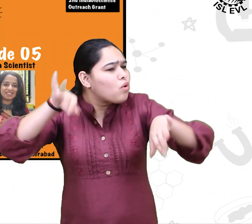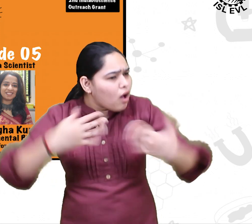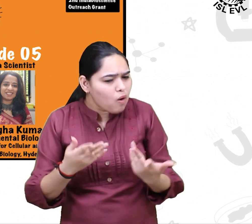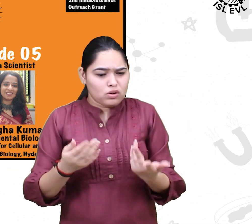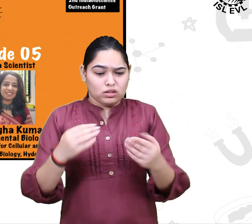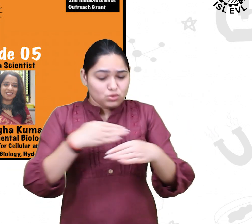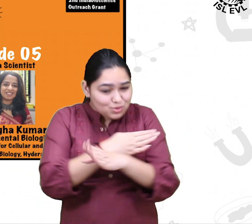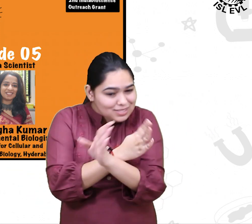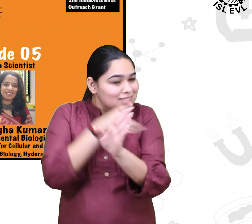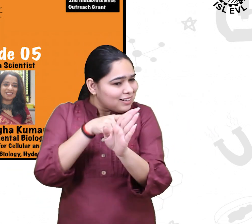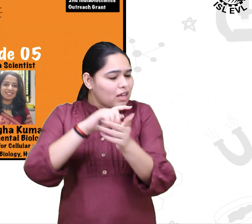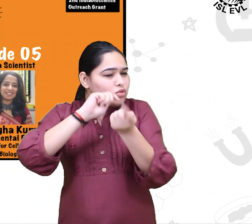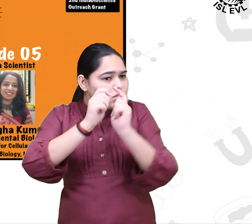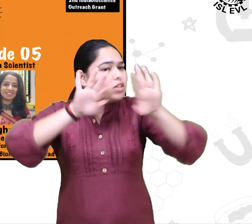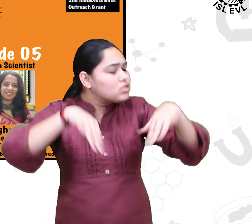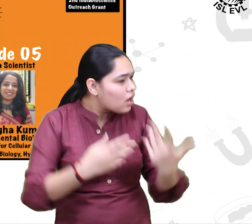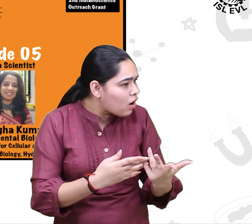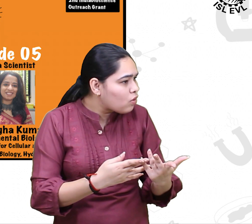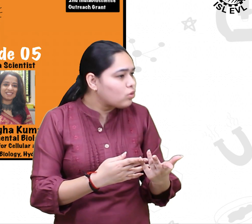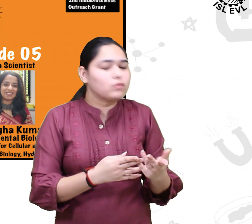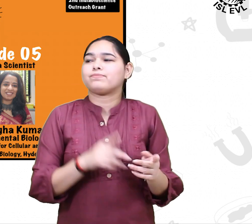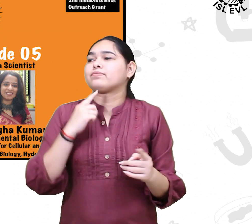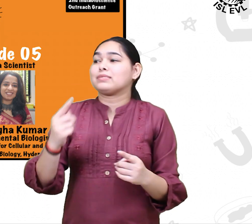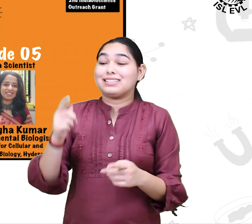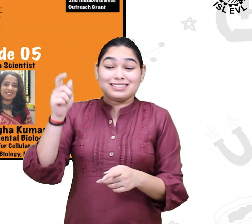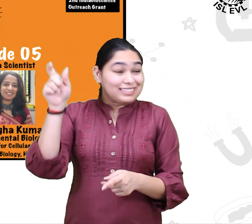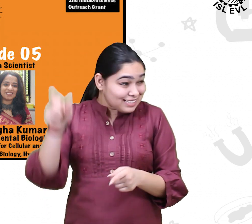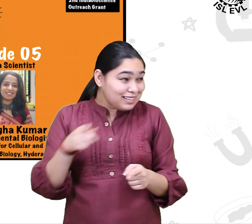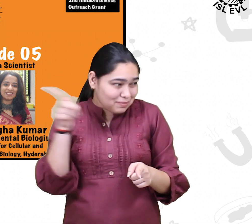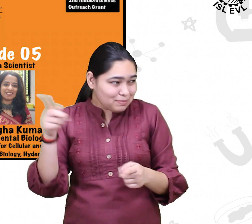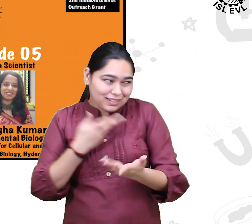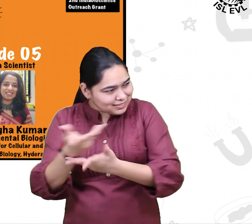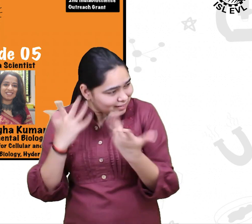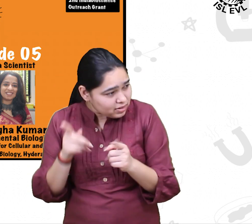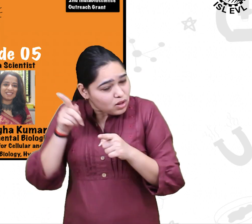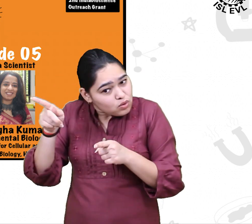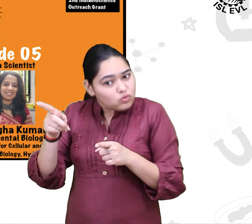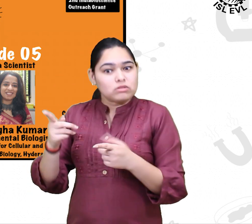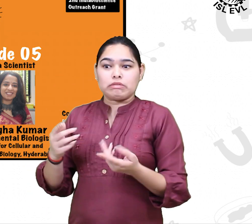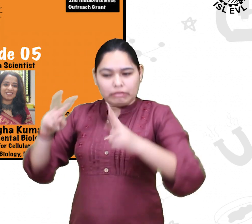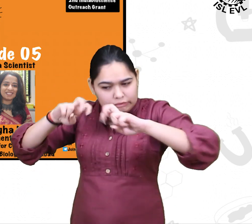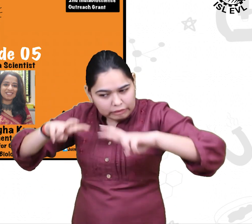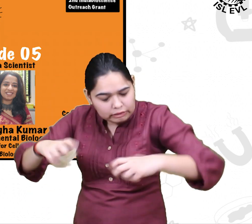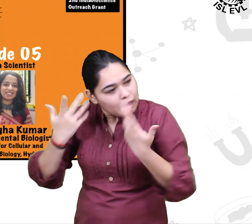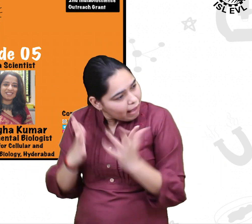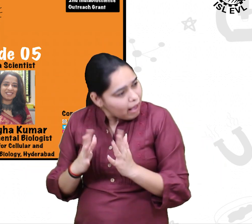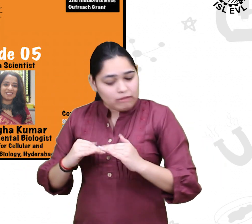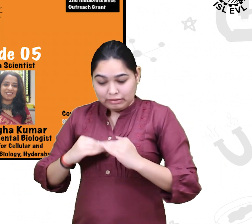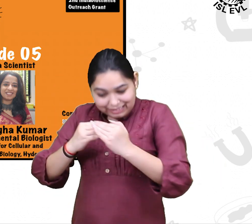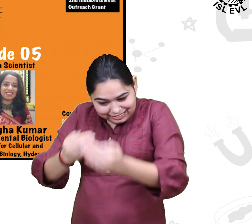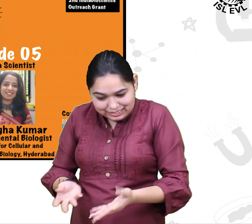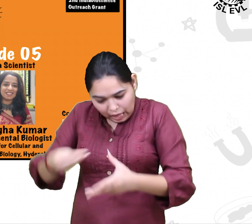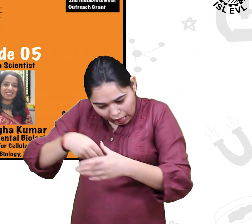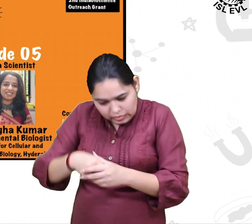gene? Scientists like Dr. Megha Kumar study model embryos to understand the roles of different genes